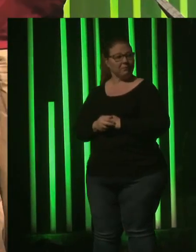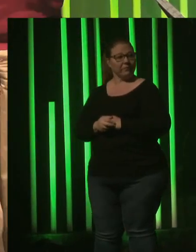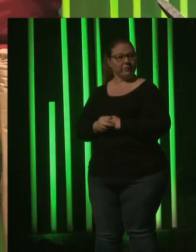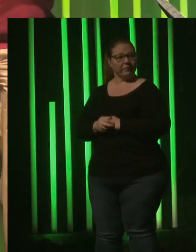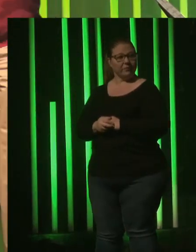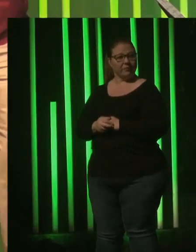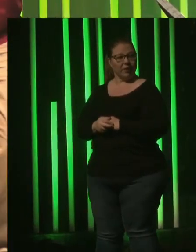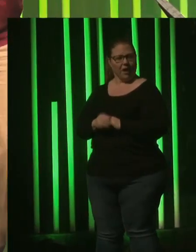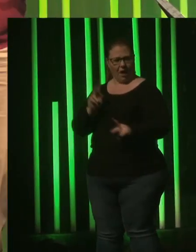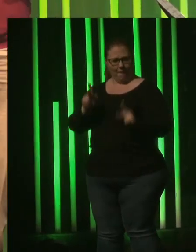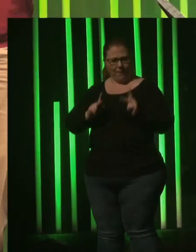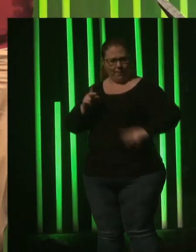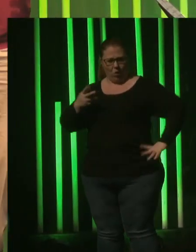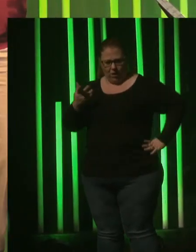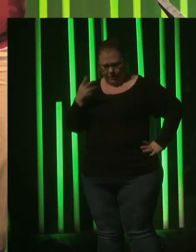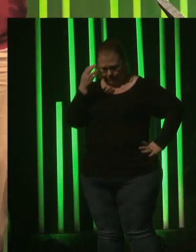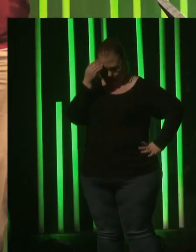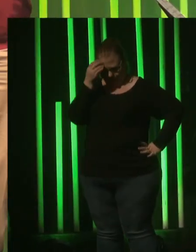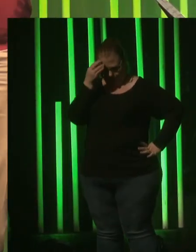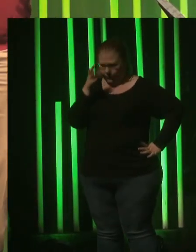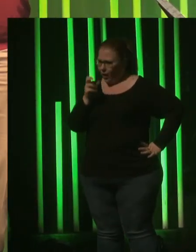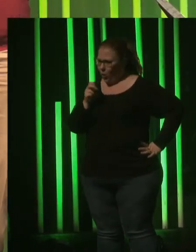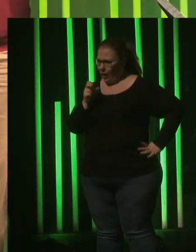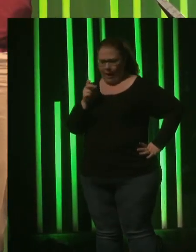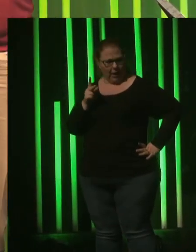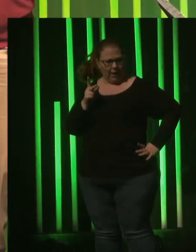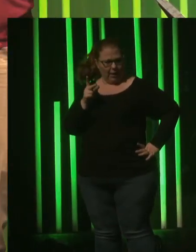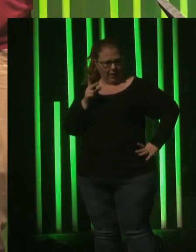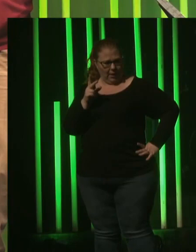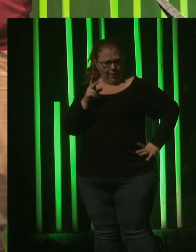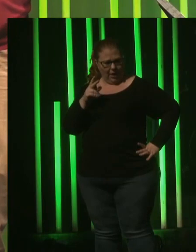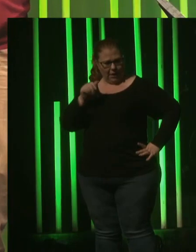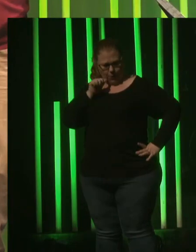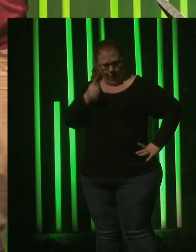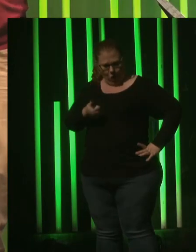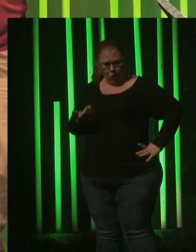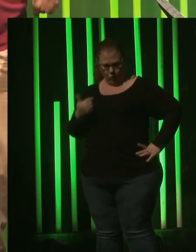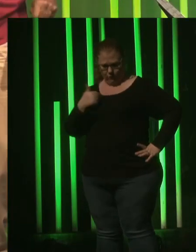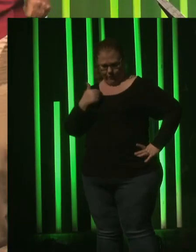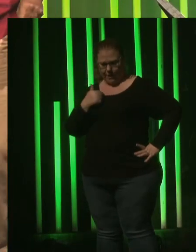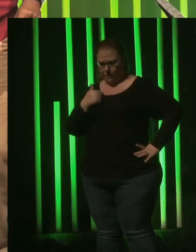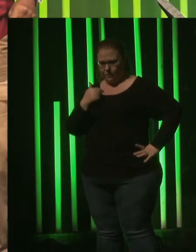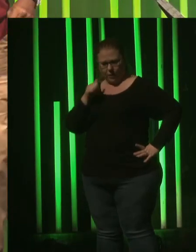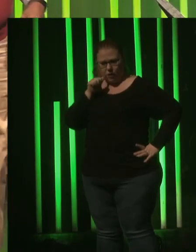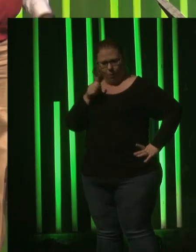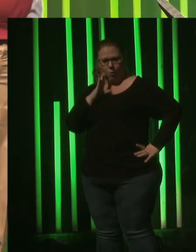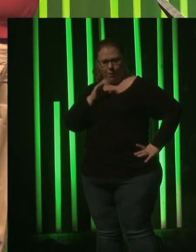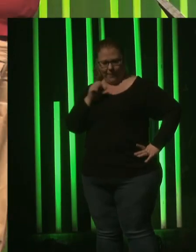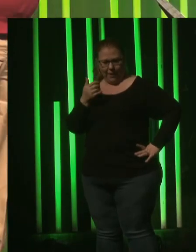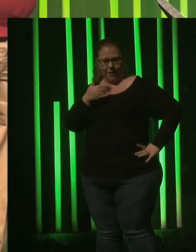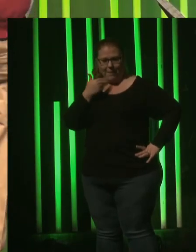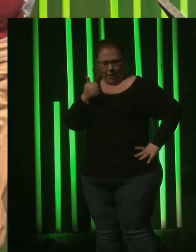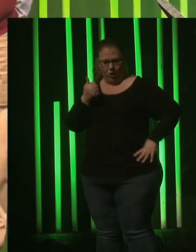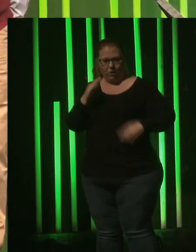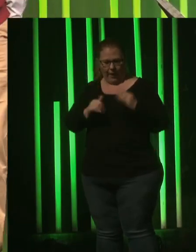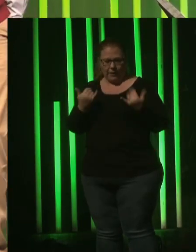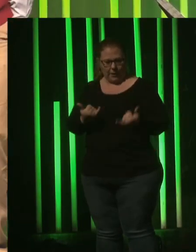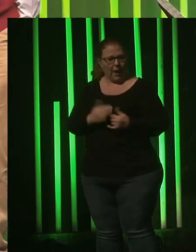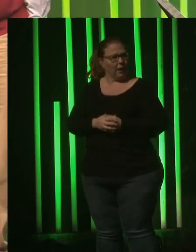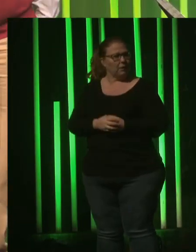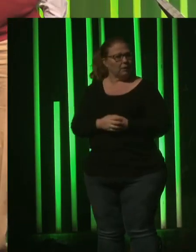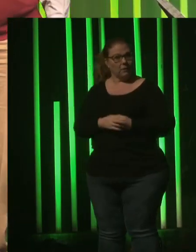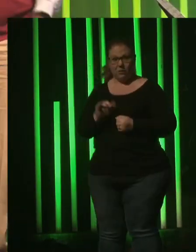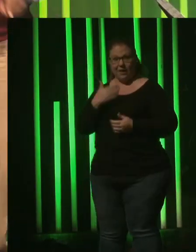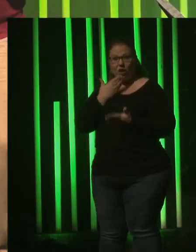looking and saying, okay, my tomorrow is gonna be better than my today. Isn't that